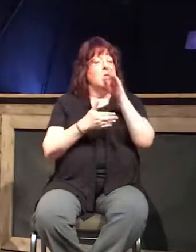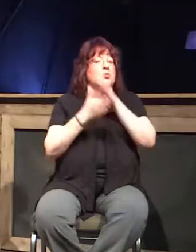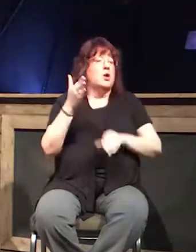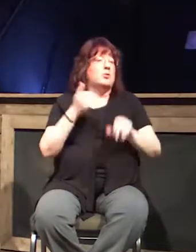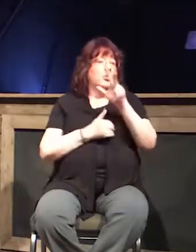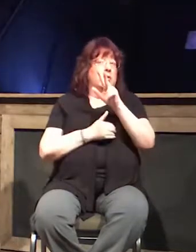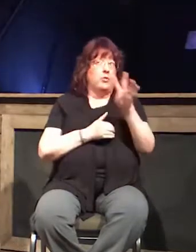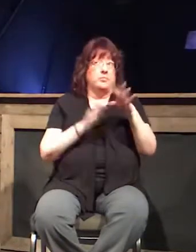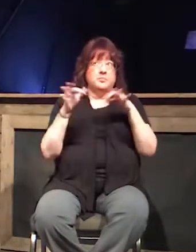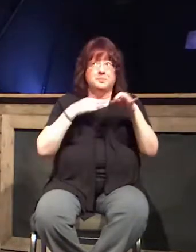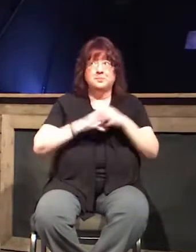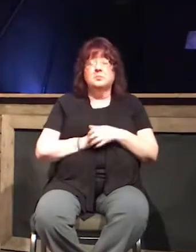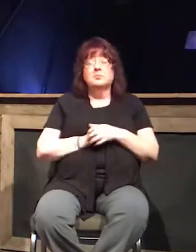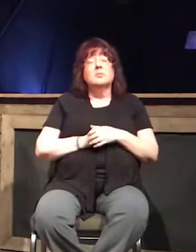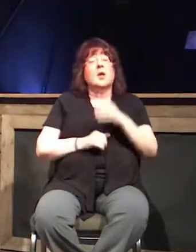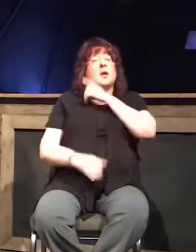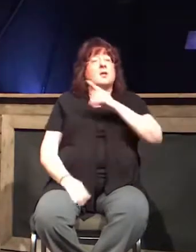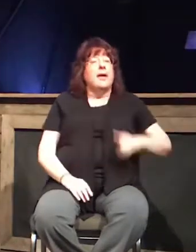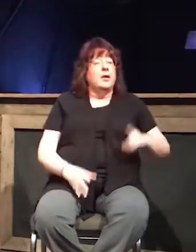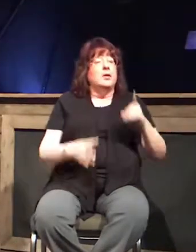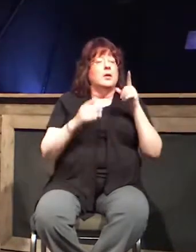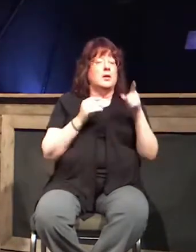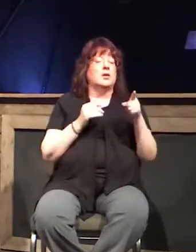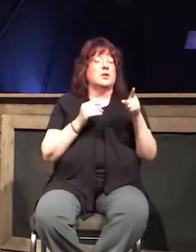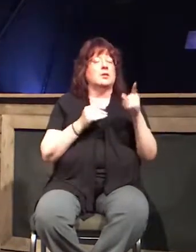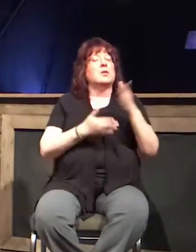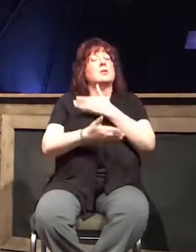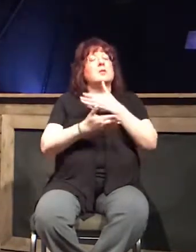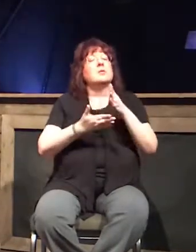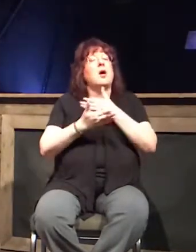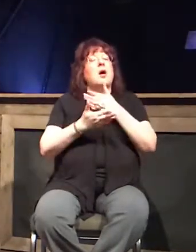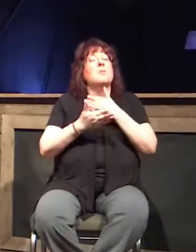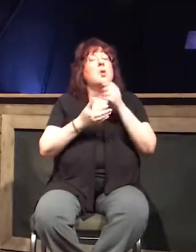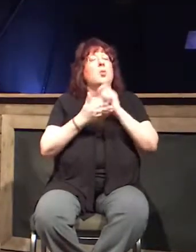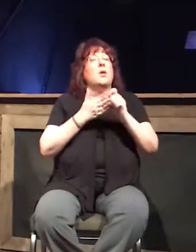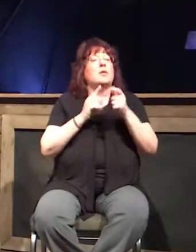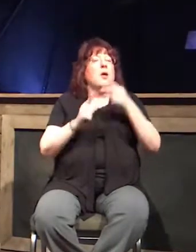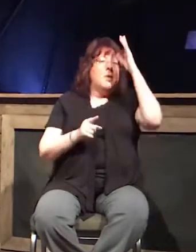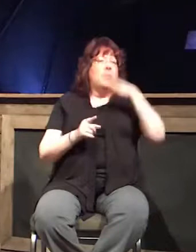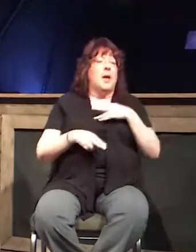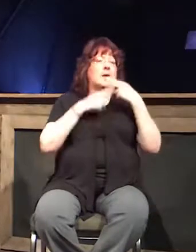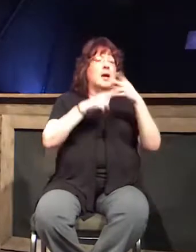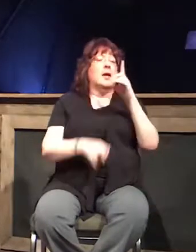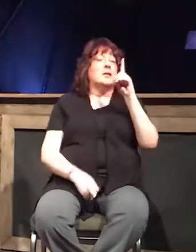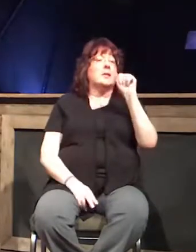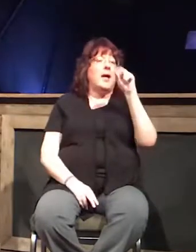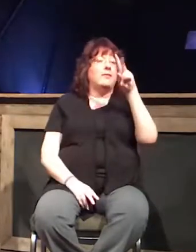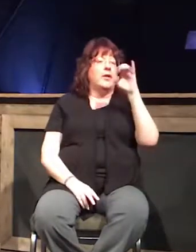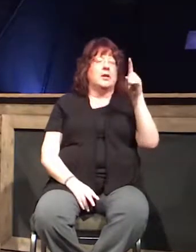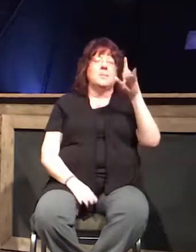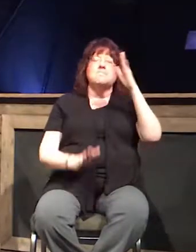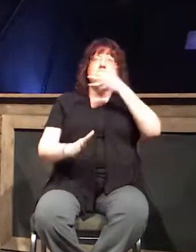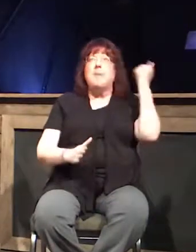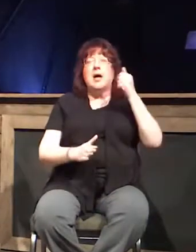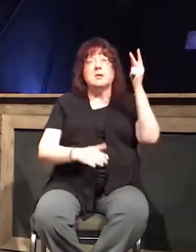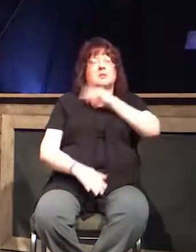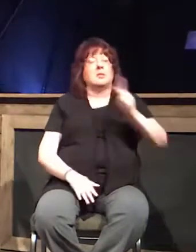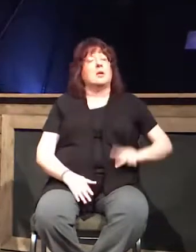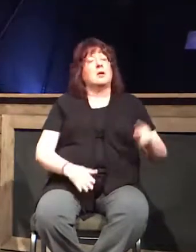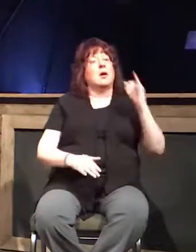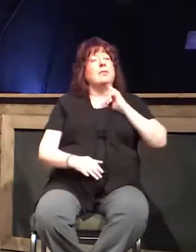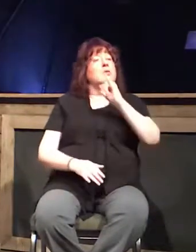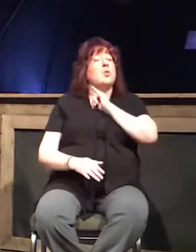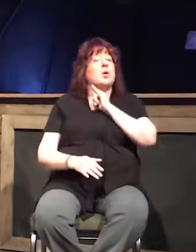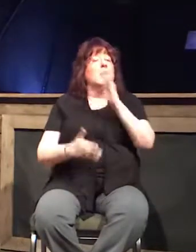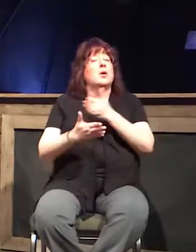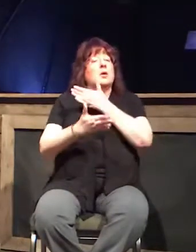chapter 34. David, the Psalms, many of the Psalms were written by a man named David, who was the greatest king of Israel.